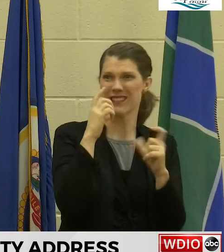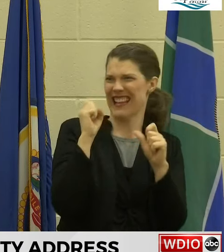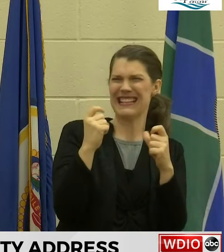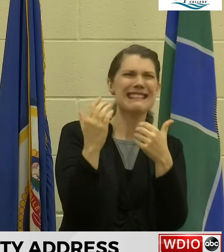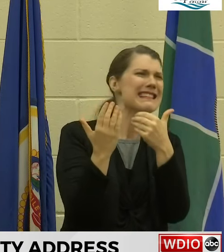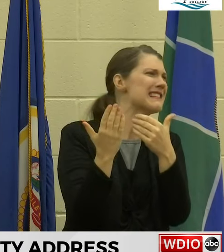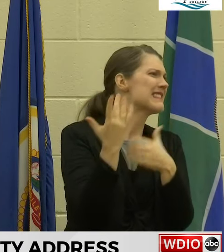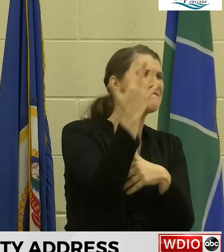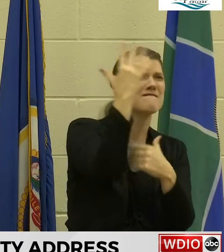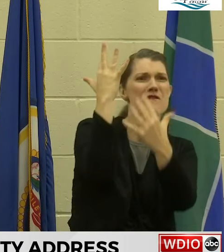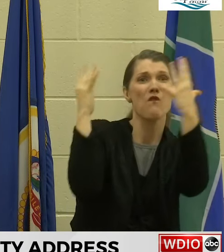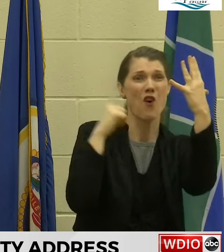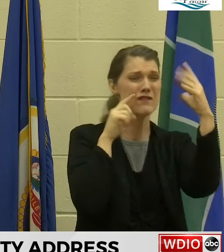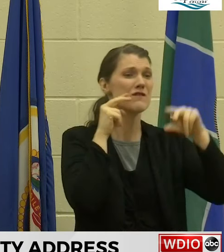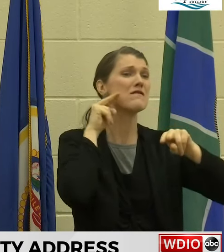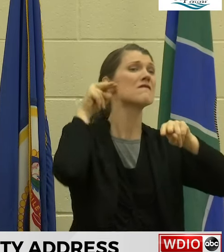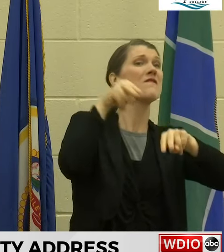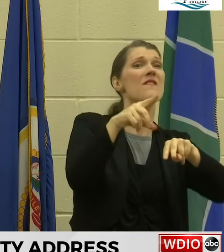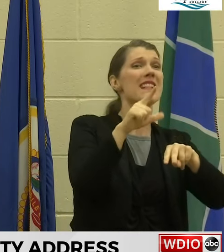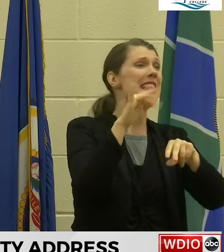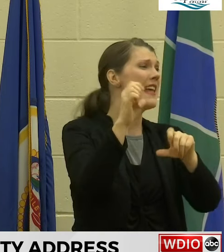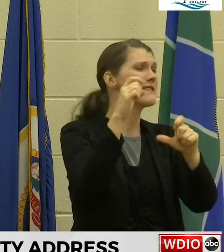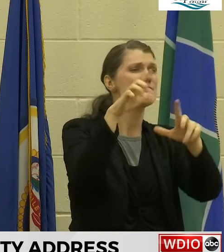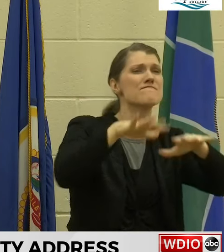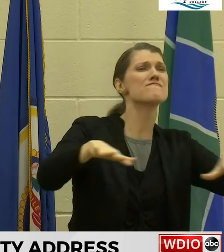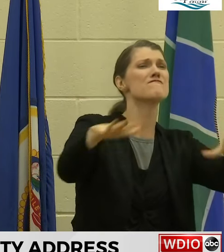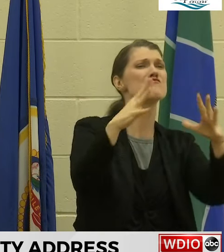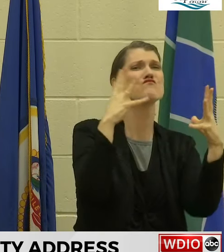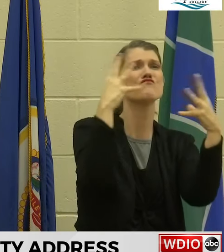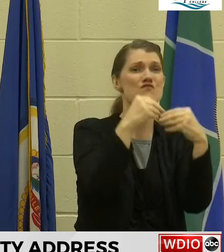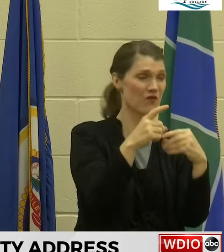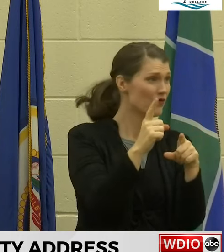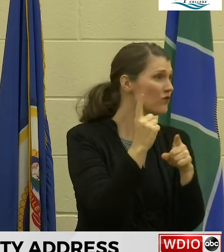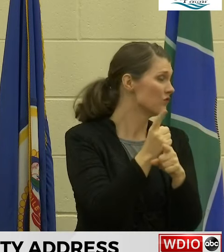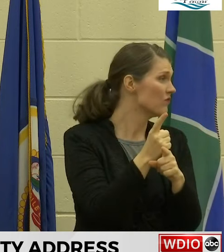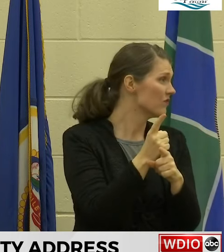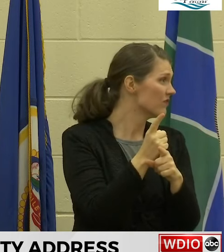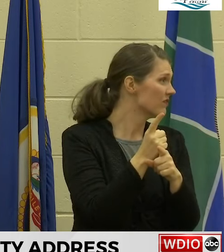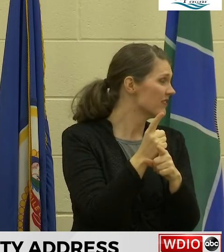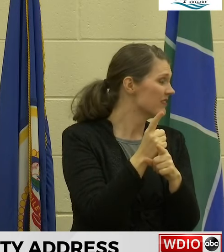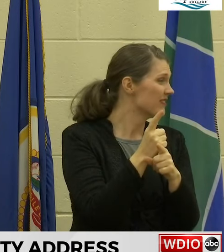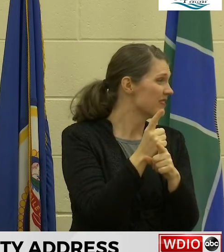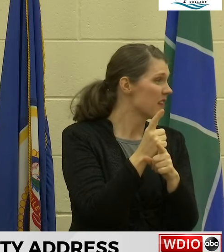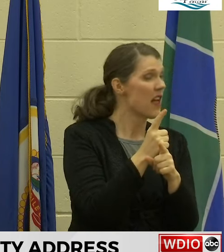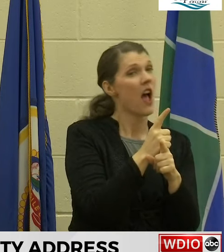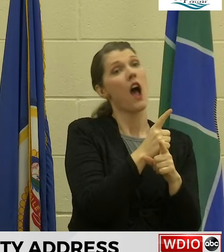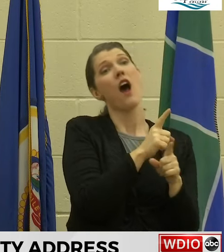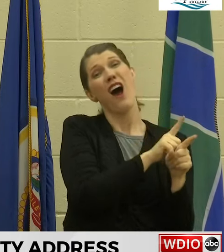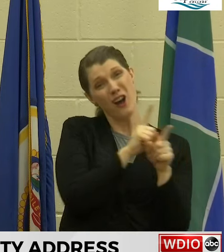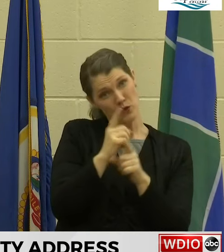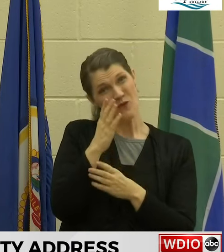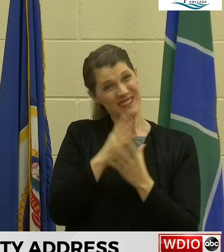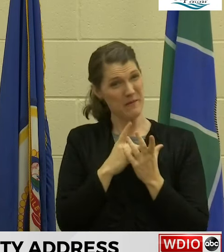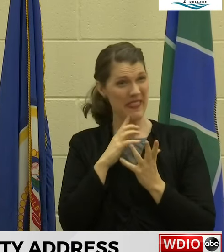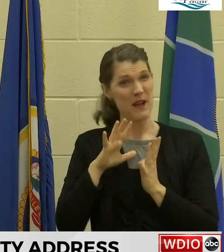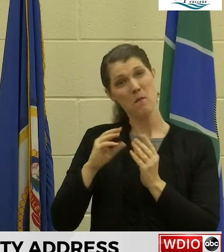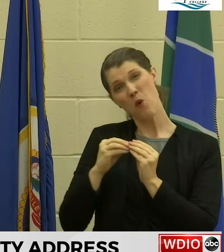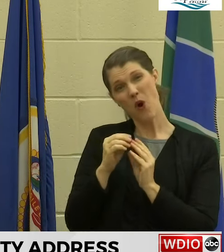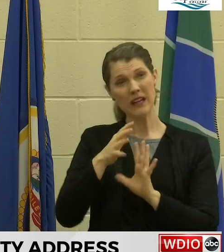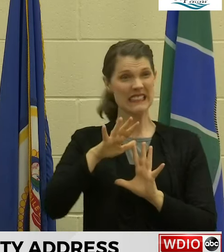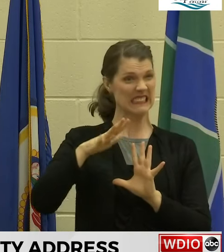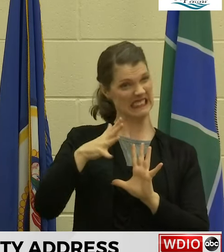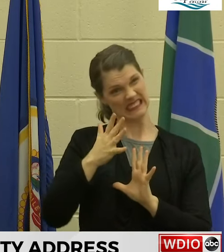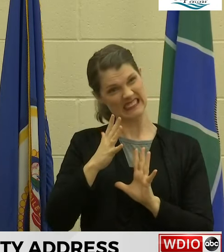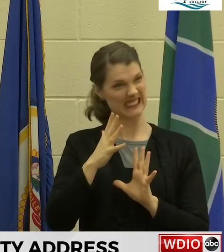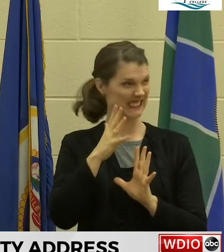of the best lake views in town. And it has some of the things that I do find slightly inconvenient